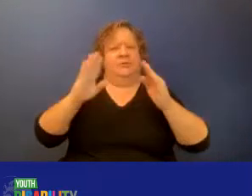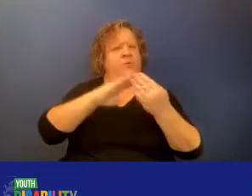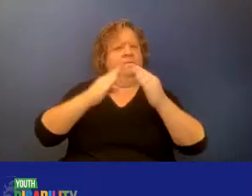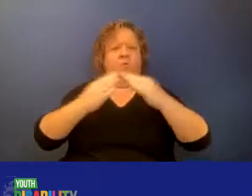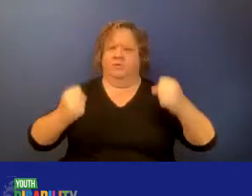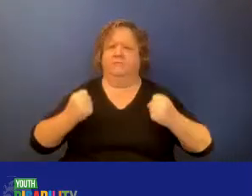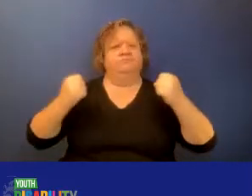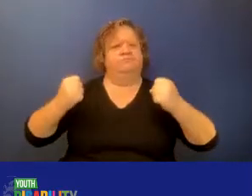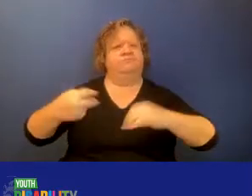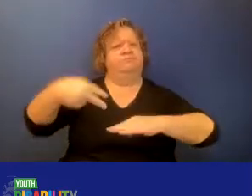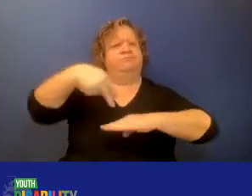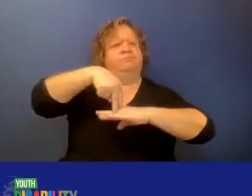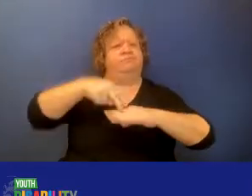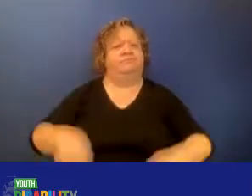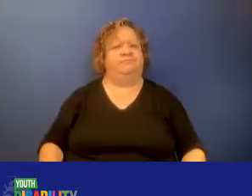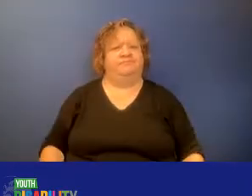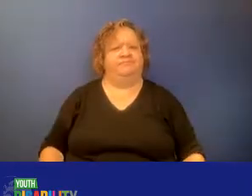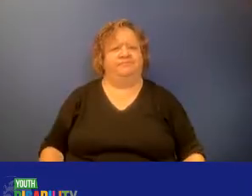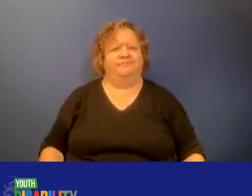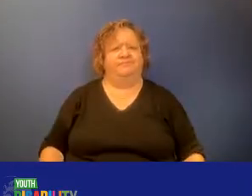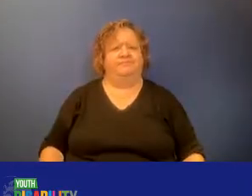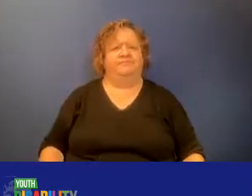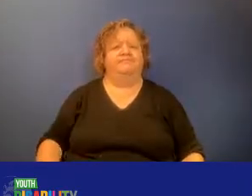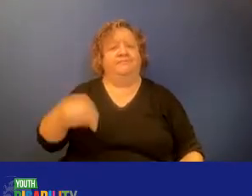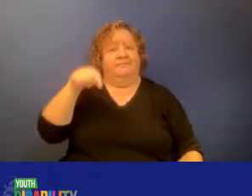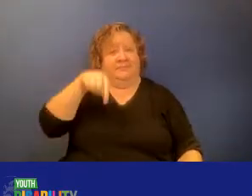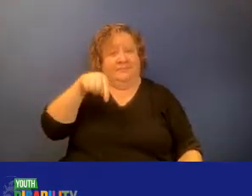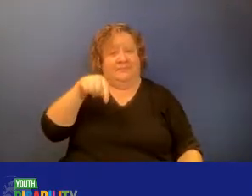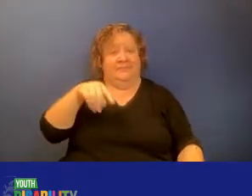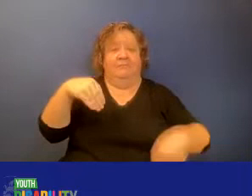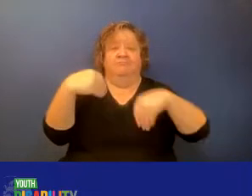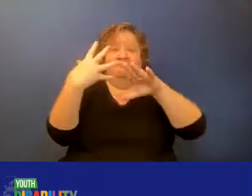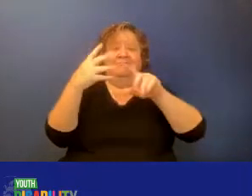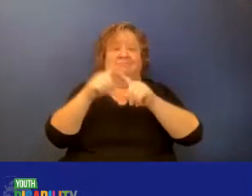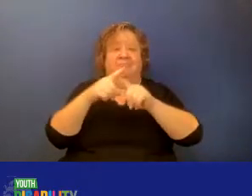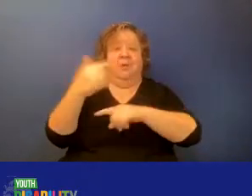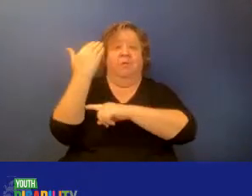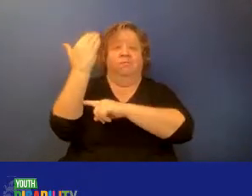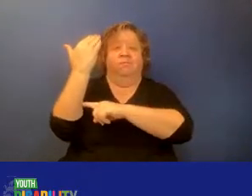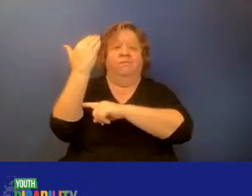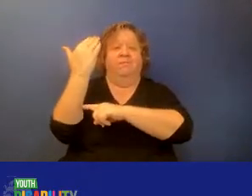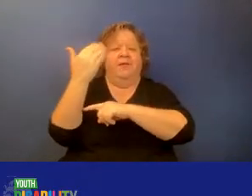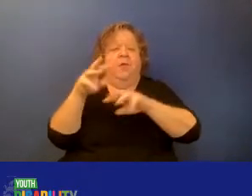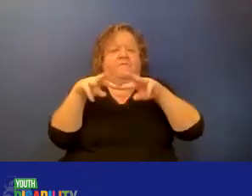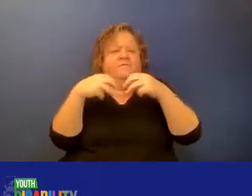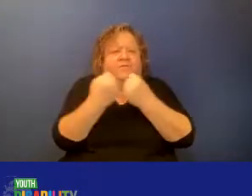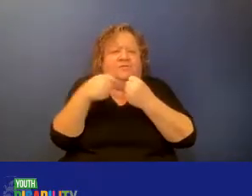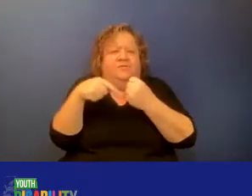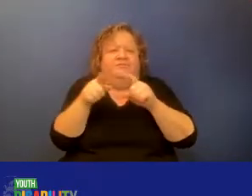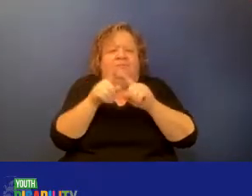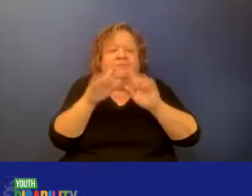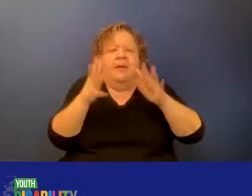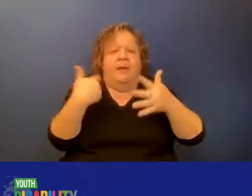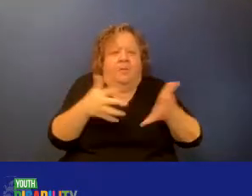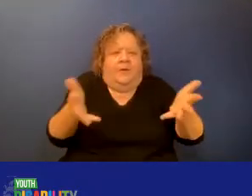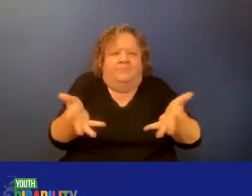the key approaches to social and behavior change, which is community engagement. We can only combat